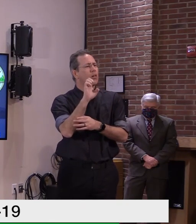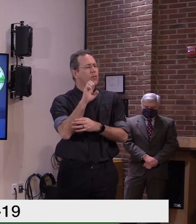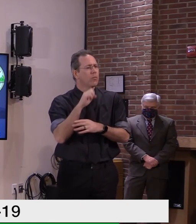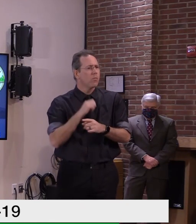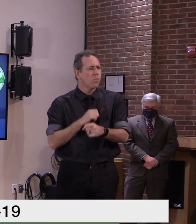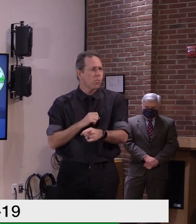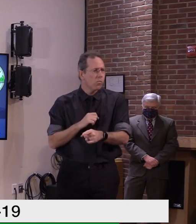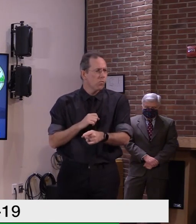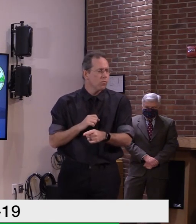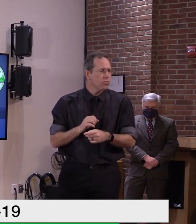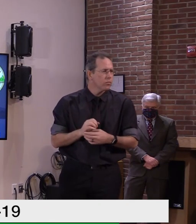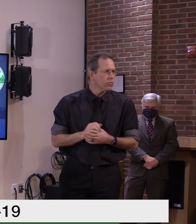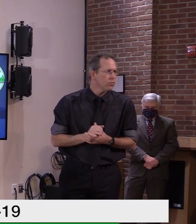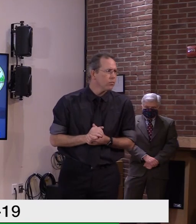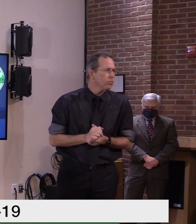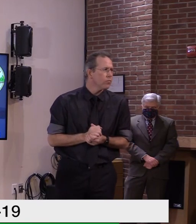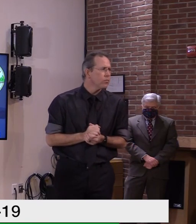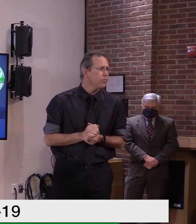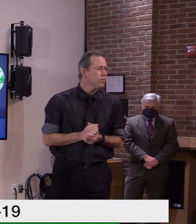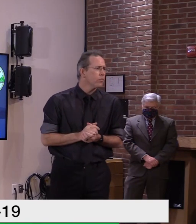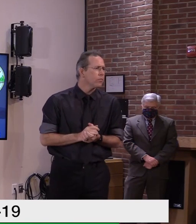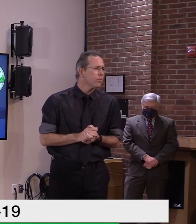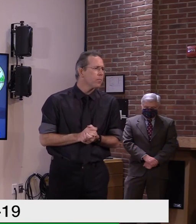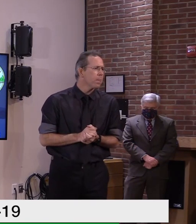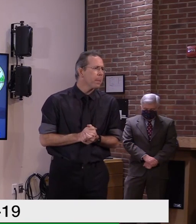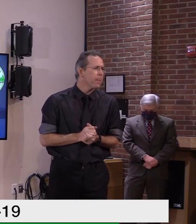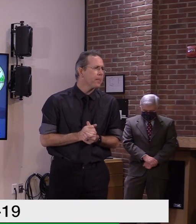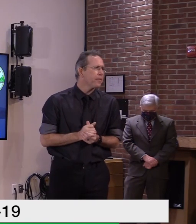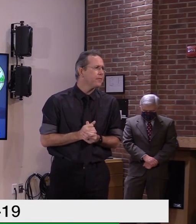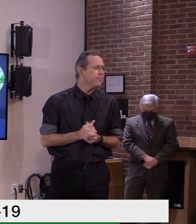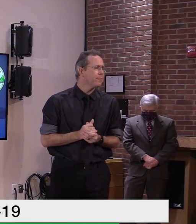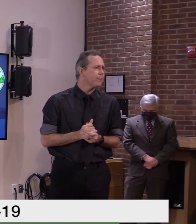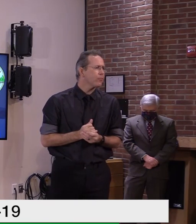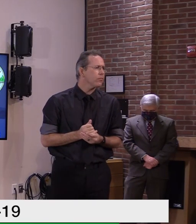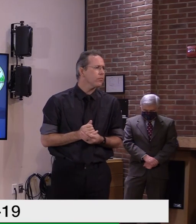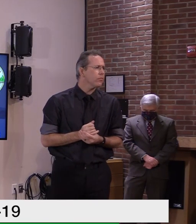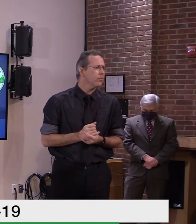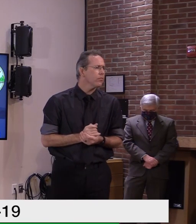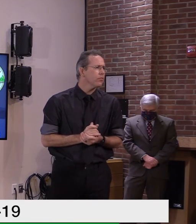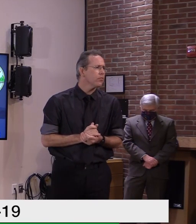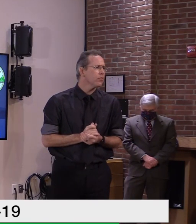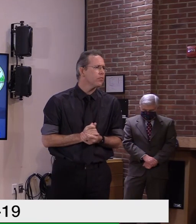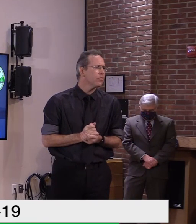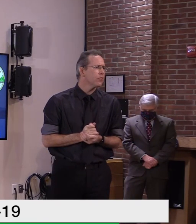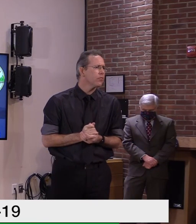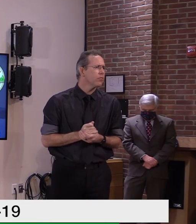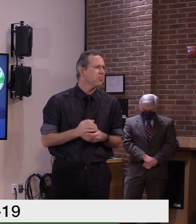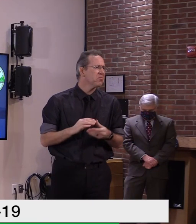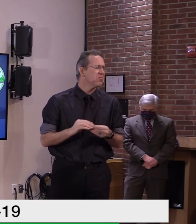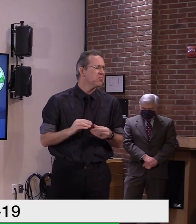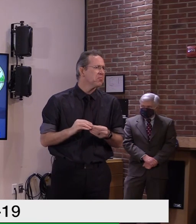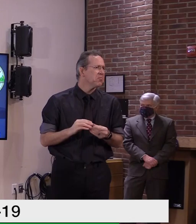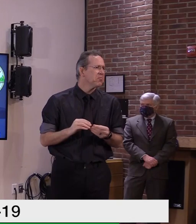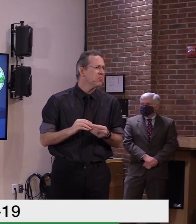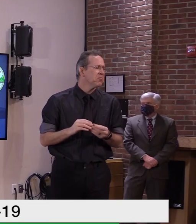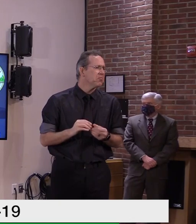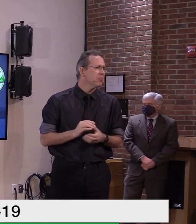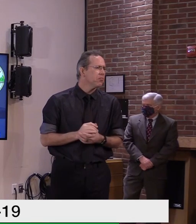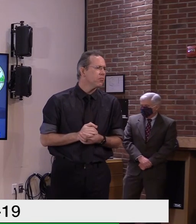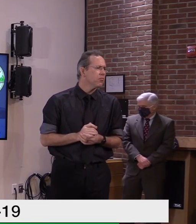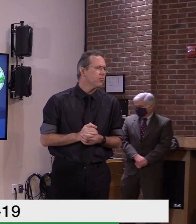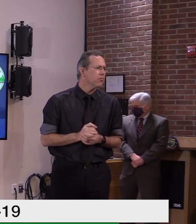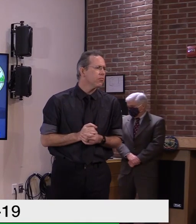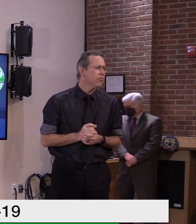Joe, the Barton Chronicle. This is another question about the effect of certain pre-existing conditions